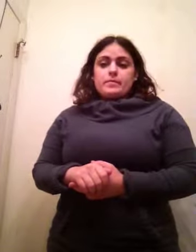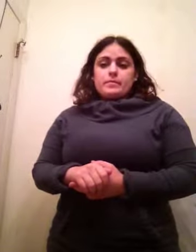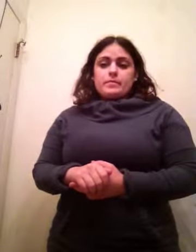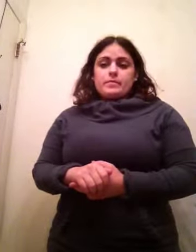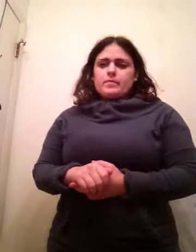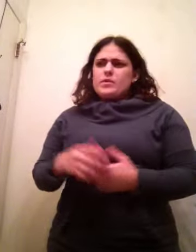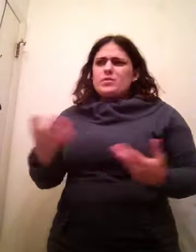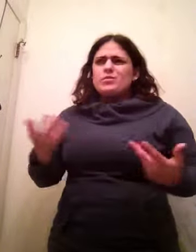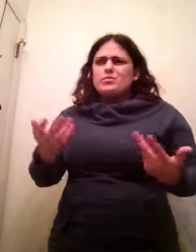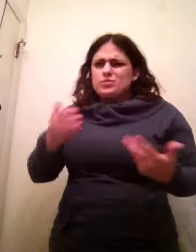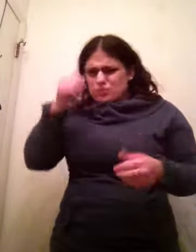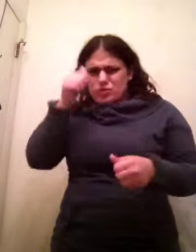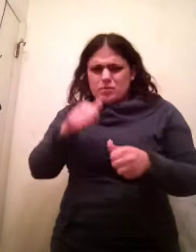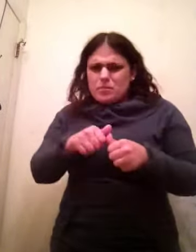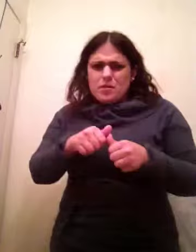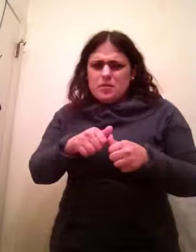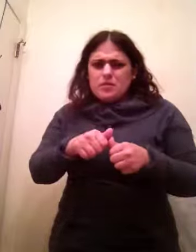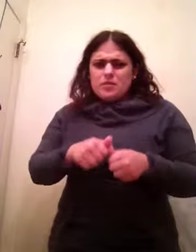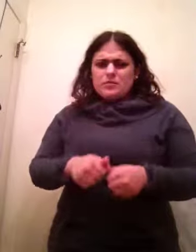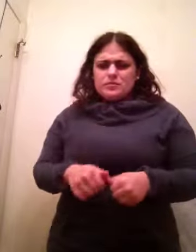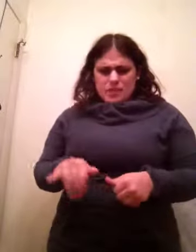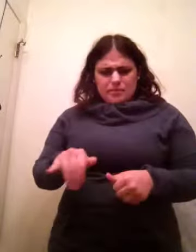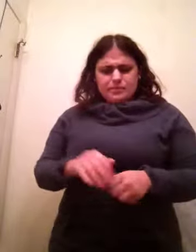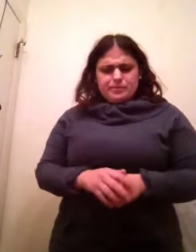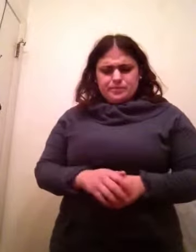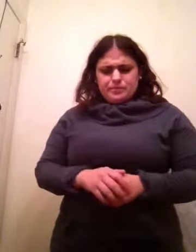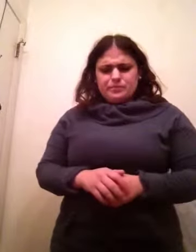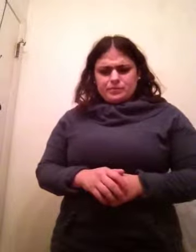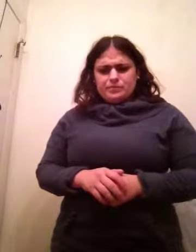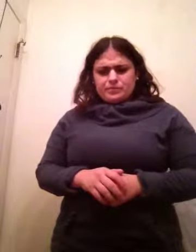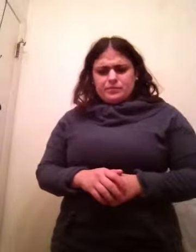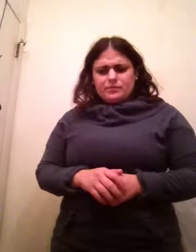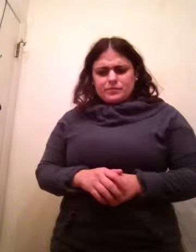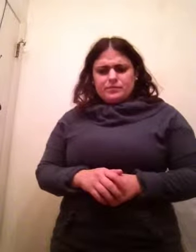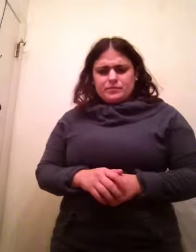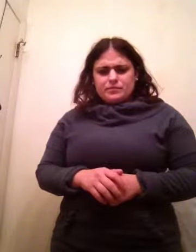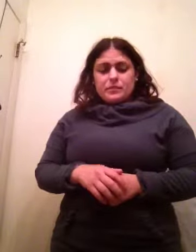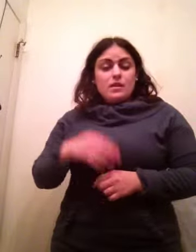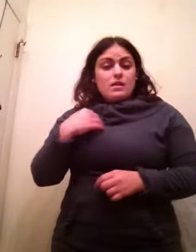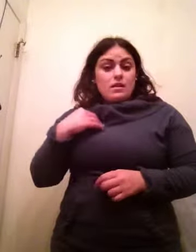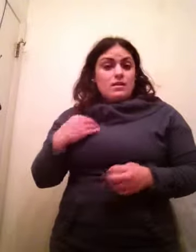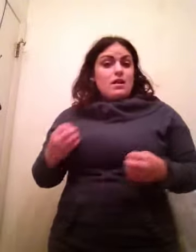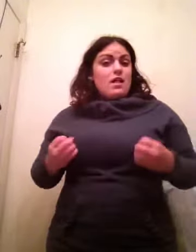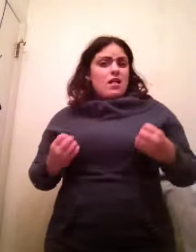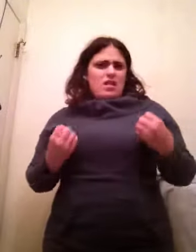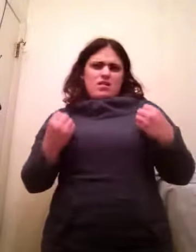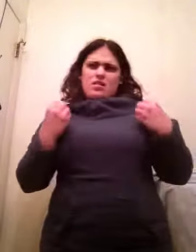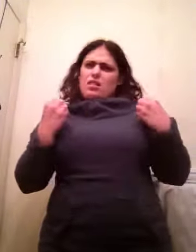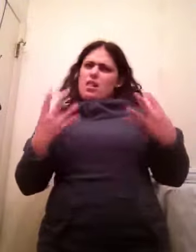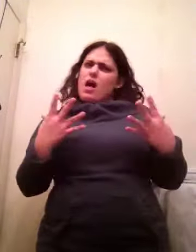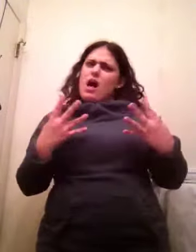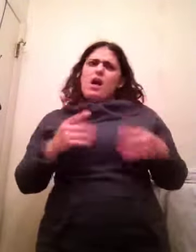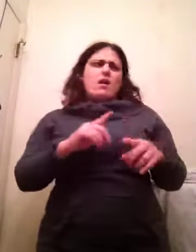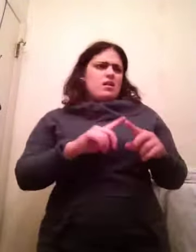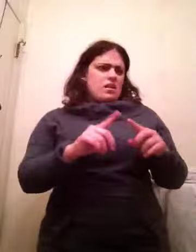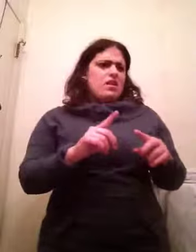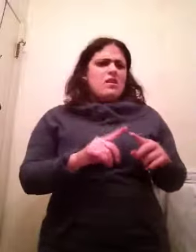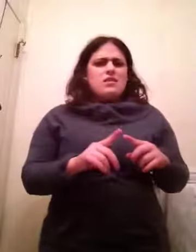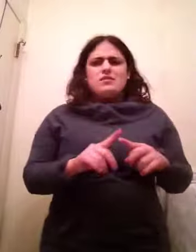What do you remember about plantations, Sarah? They had many different buildings for the slaves. Yeah, they had quarters for the slaves to live in,